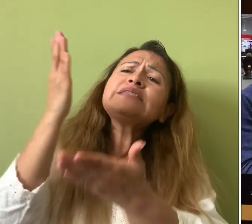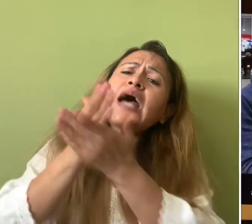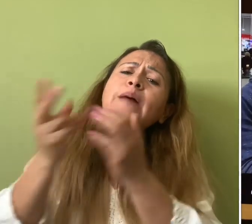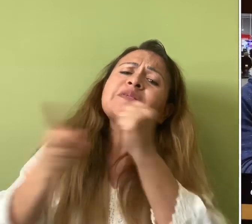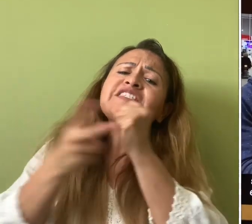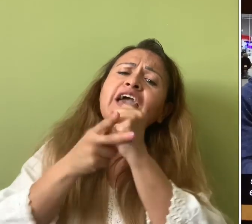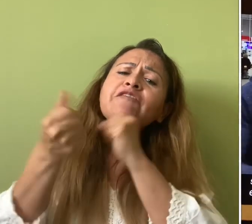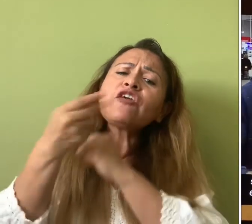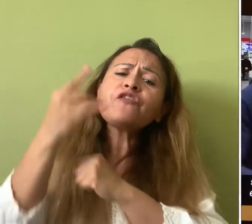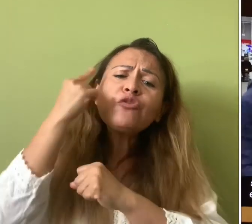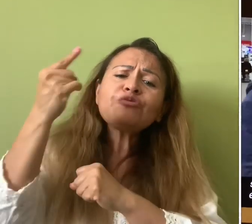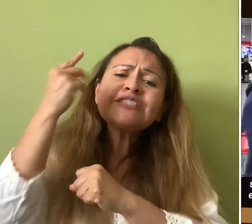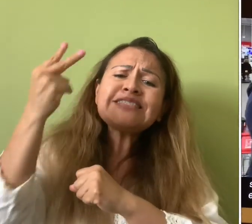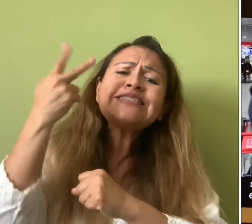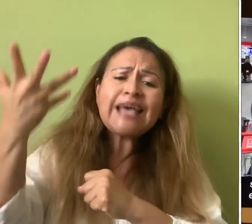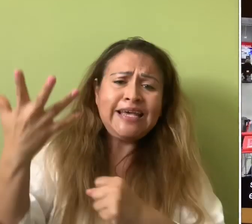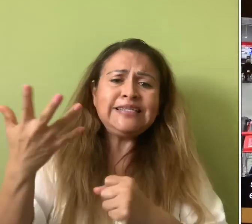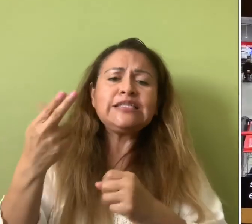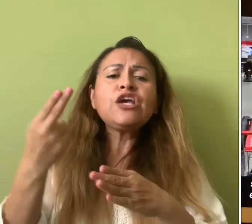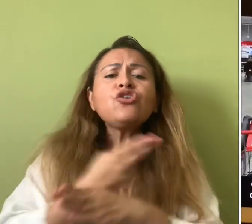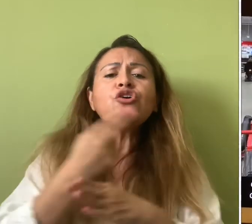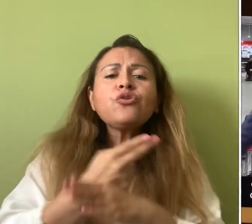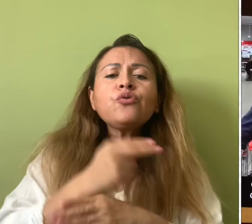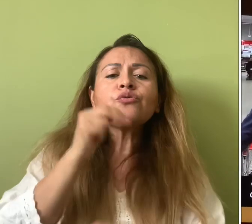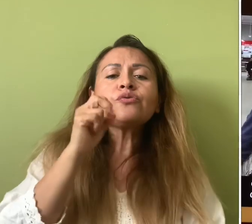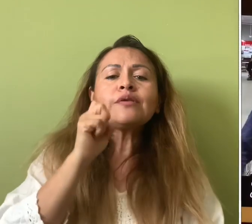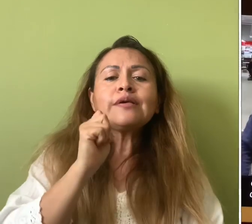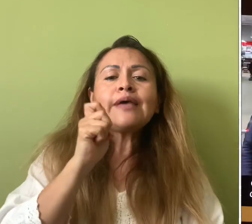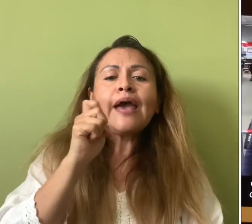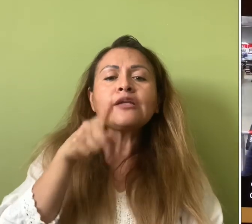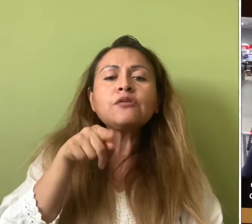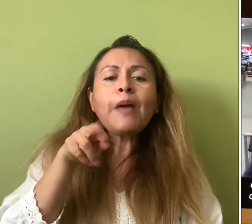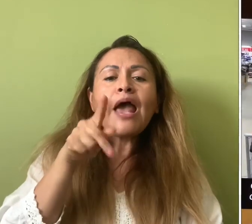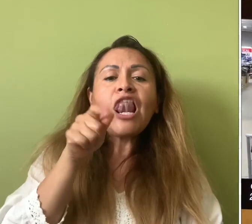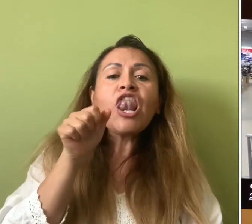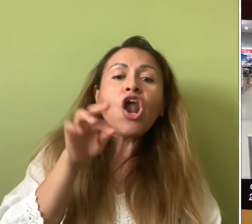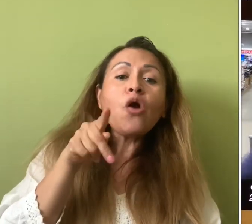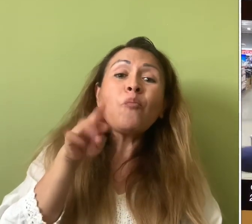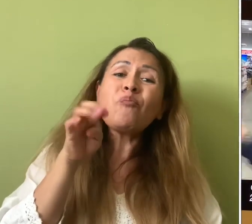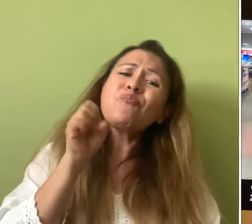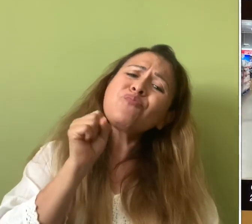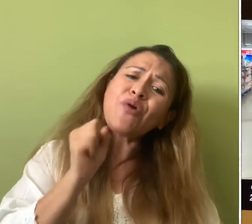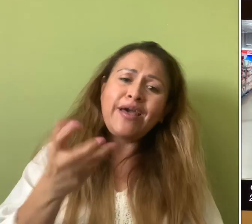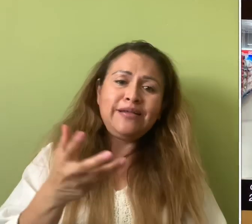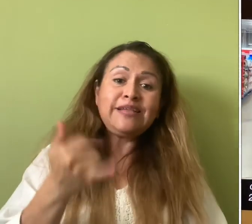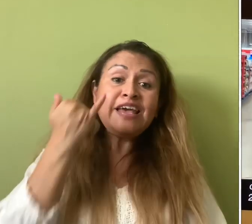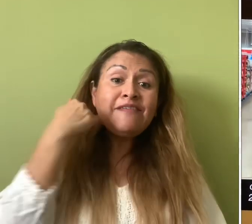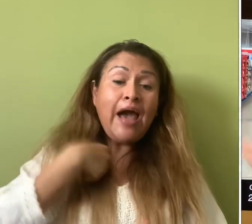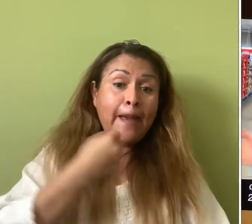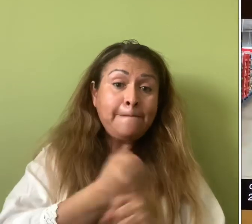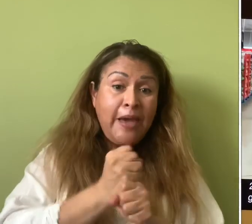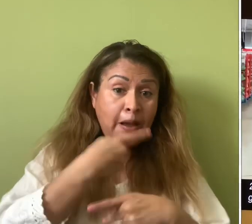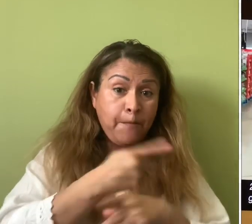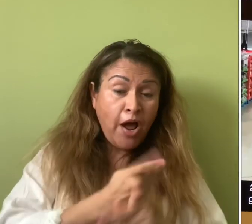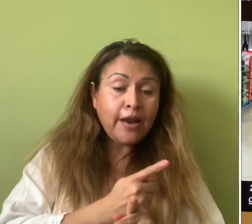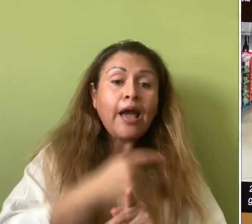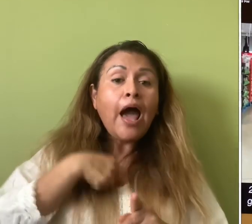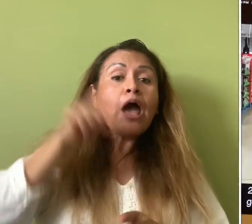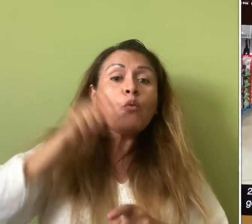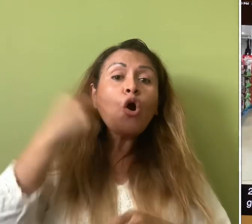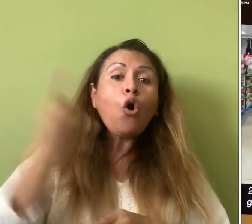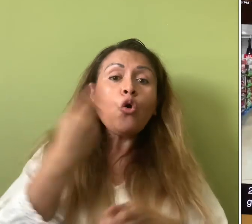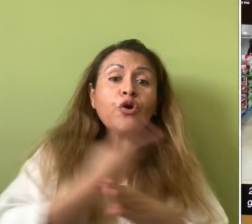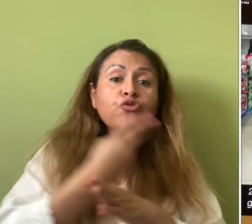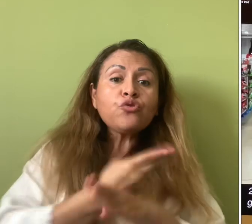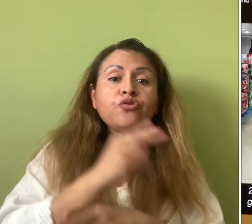our health. Please use the expeller pressed. Better yet, use avocado oil. Man, if I come out with a product in 2020, it's going to be avocado oil. It's